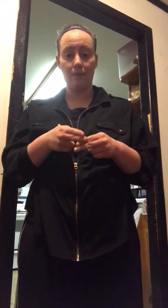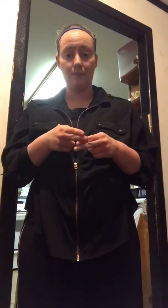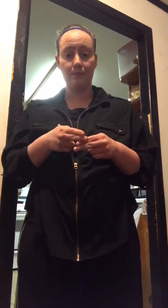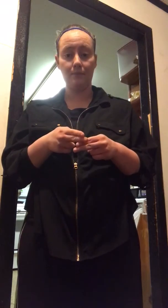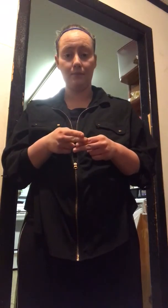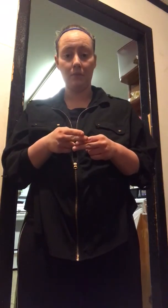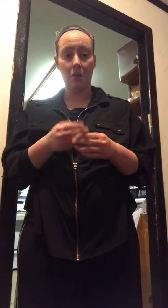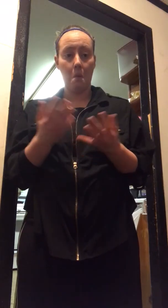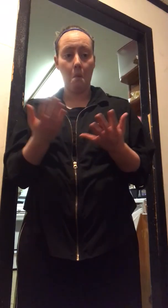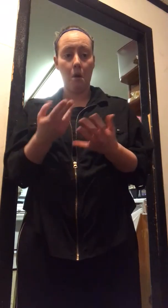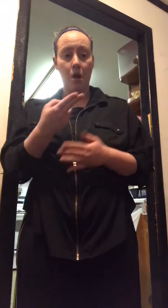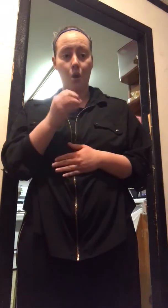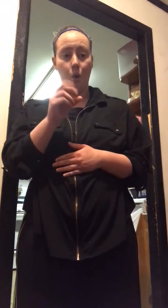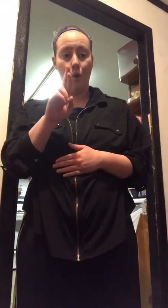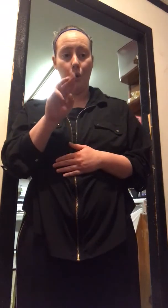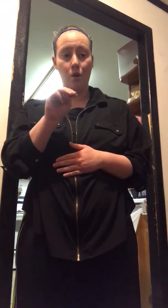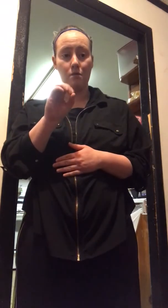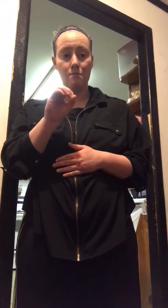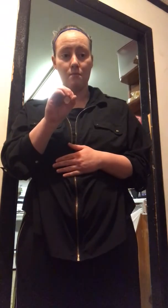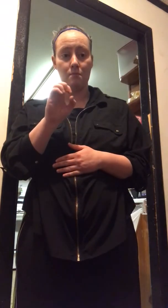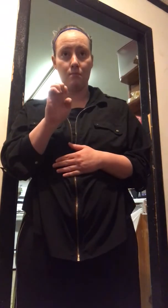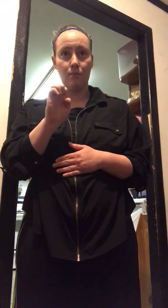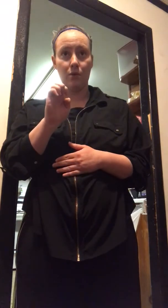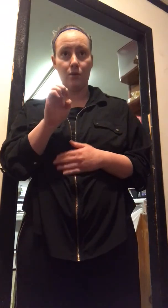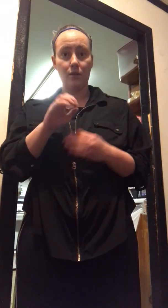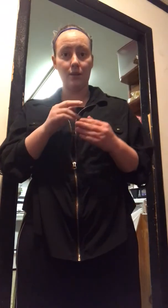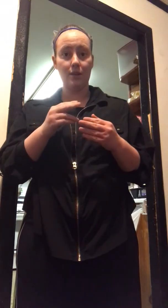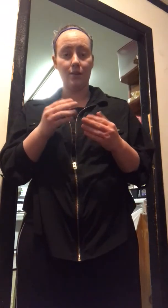What hormone is produced? When you don't my hair.